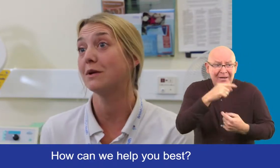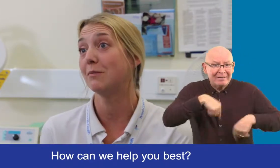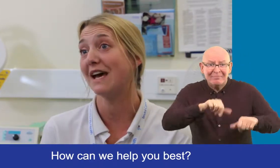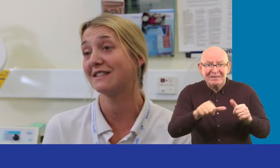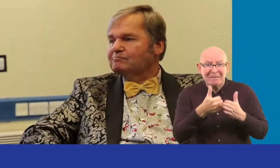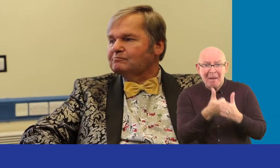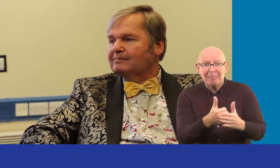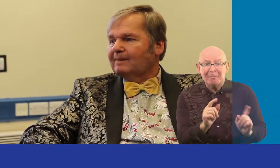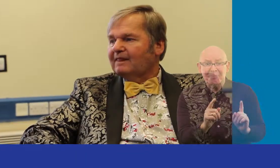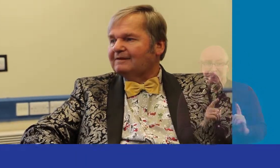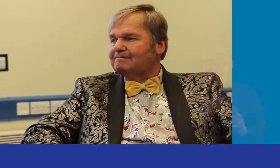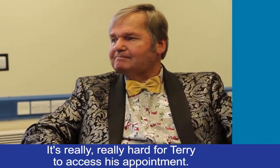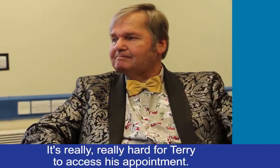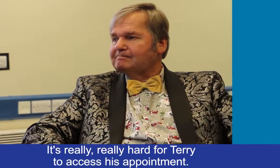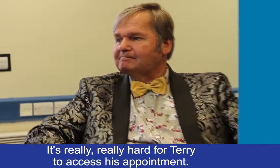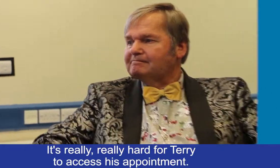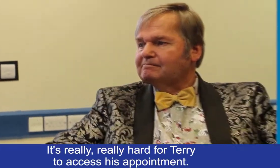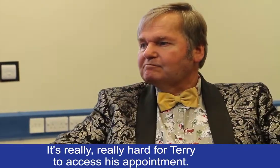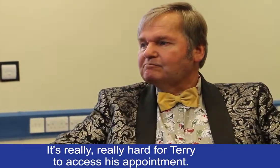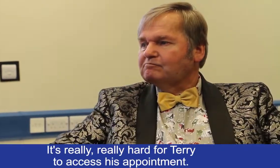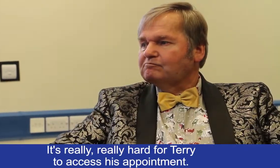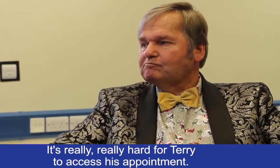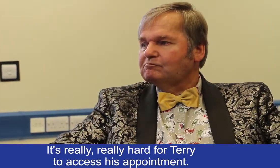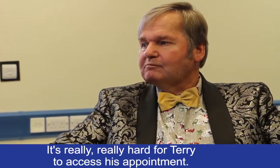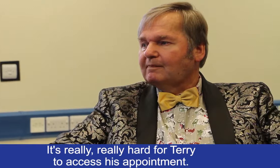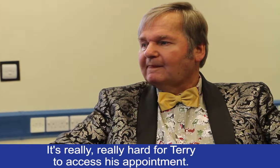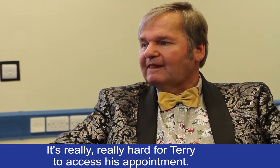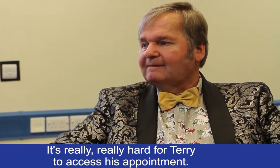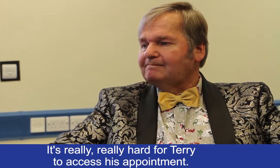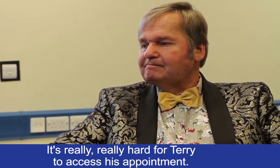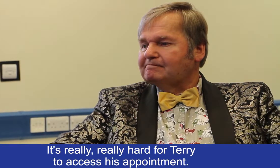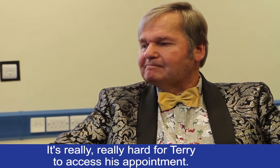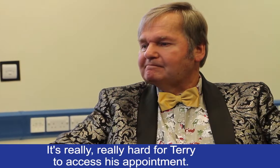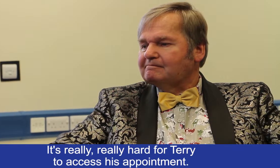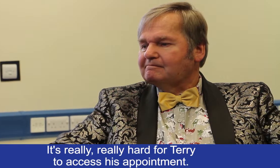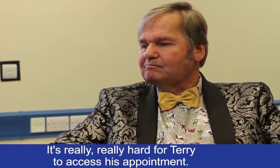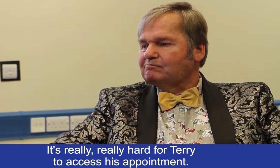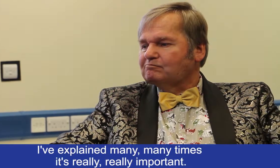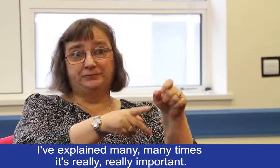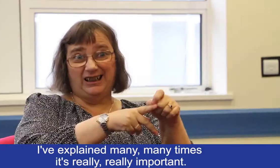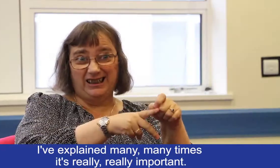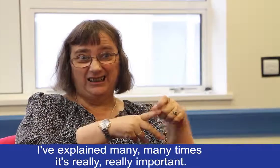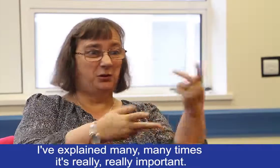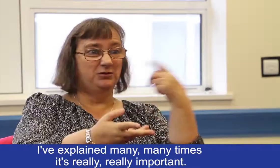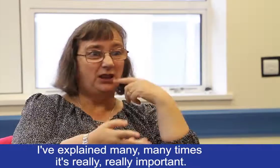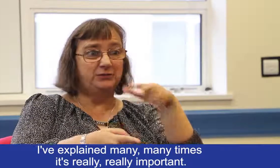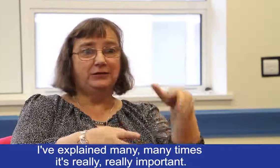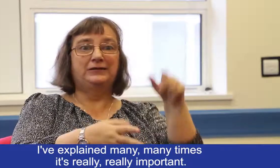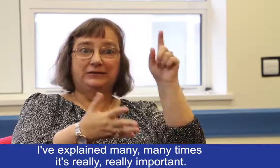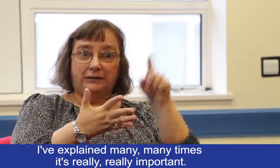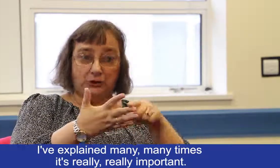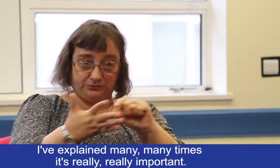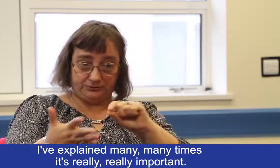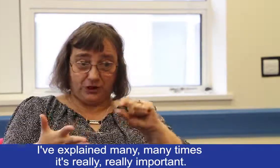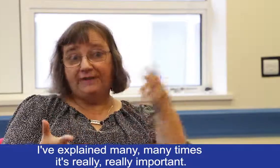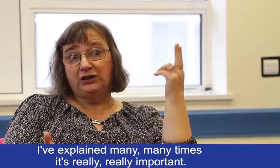we help you best? It's really, really hard for Terry to access his appointment. I've explained many, many